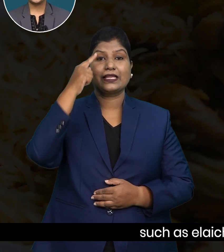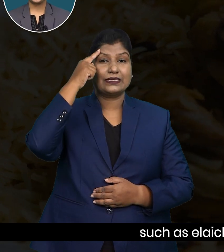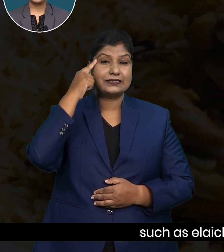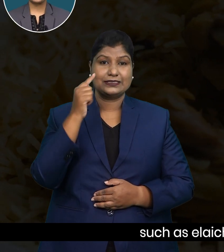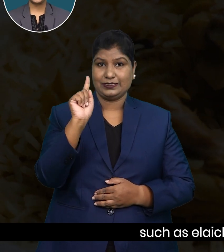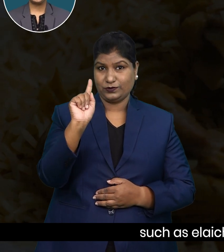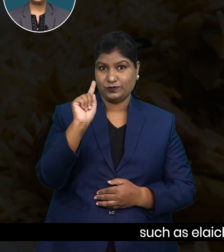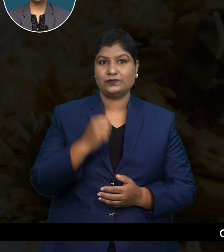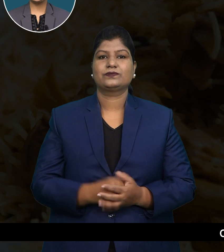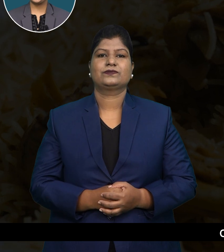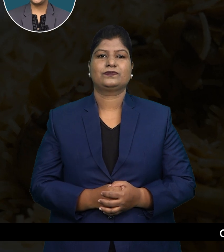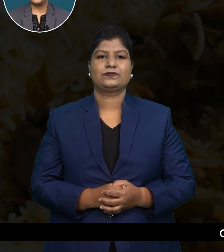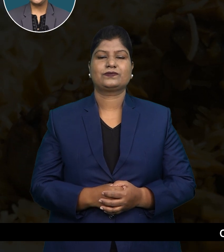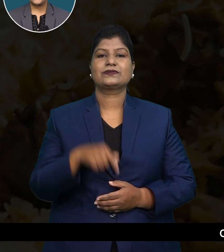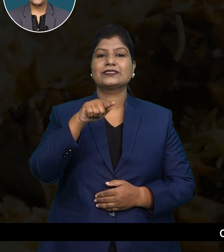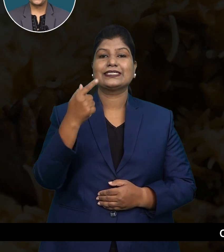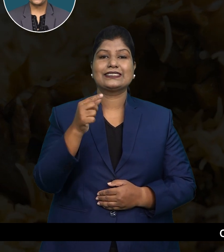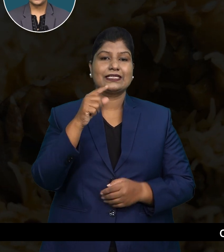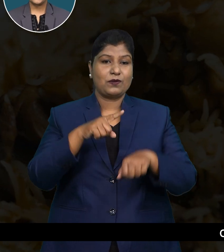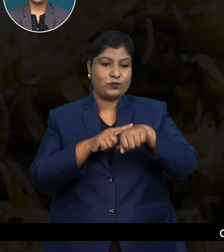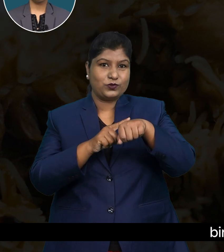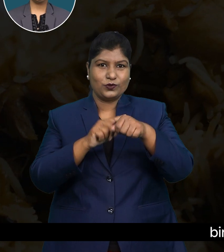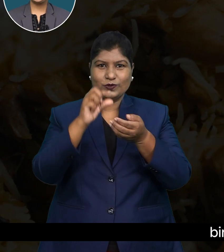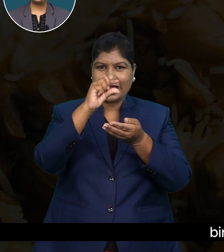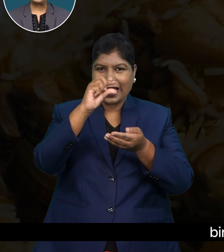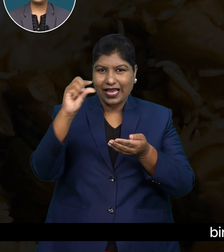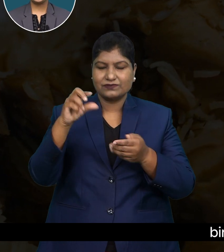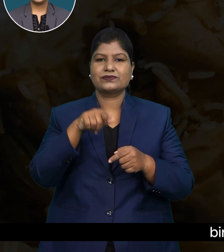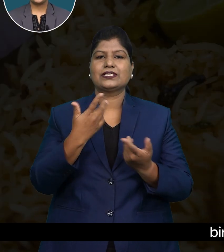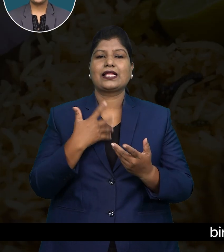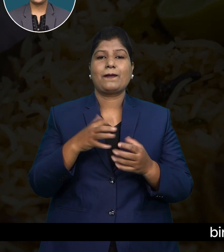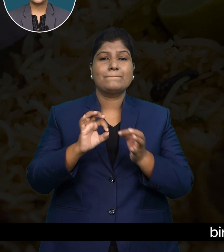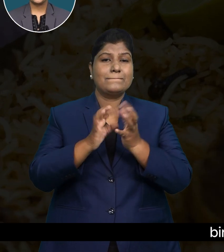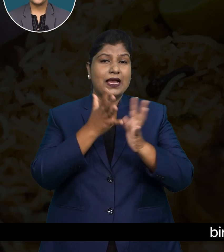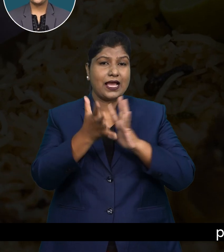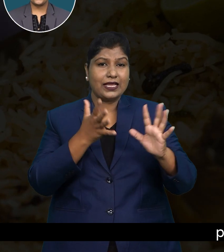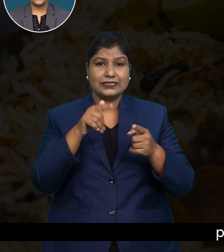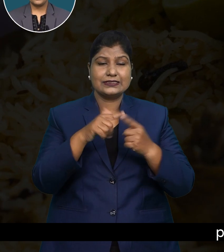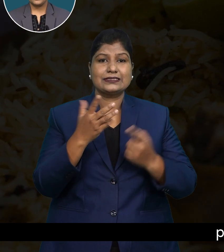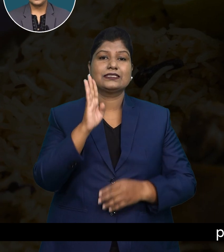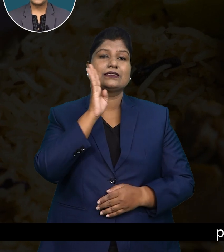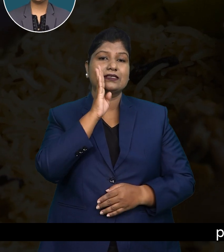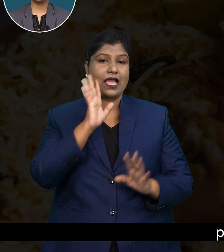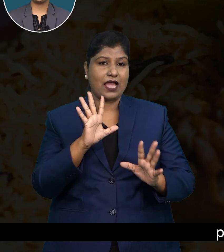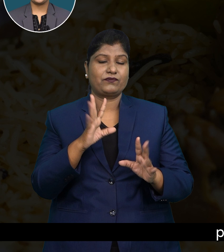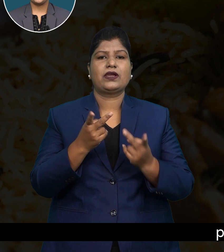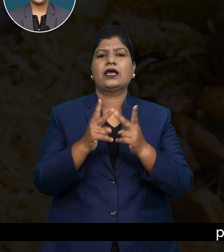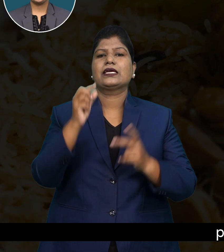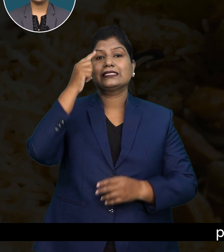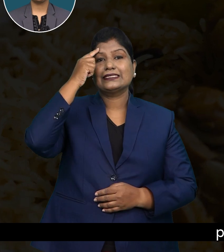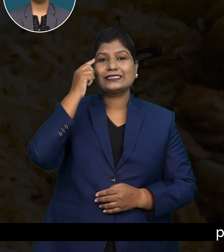cloves, cinnamon, biryani leaves, pepper,